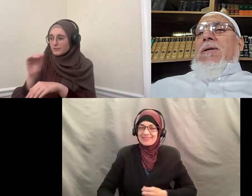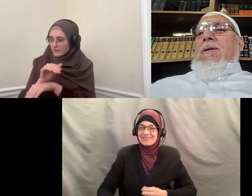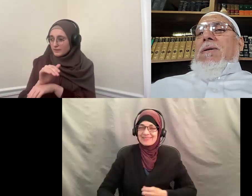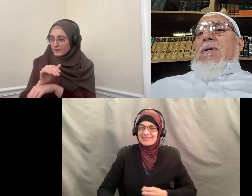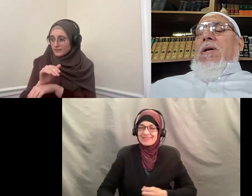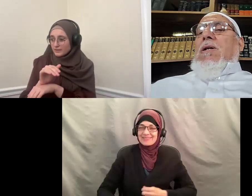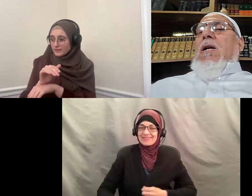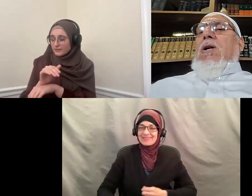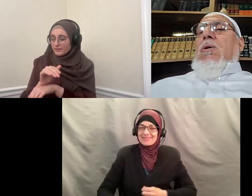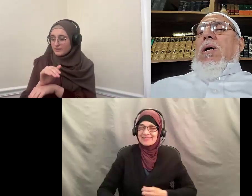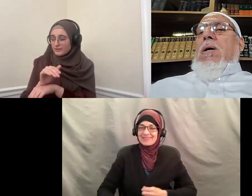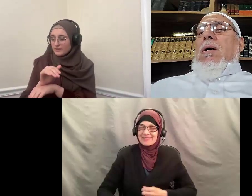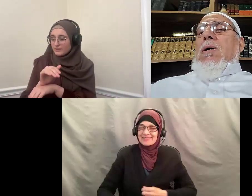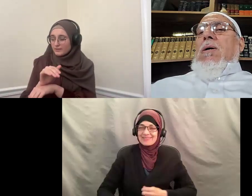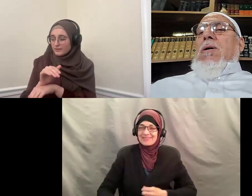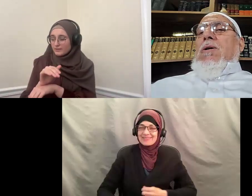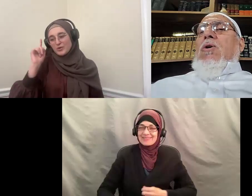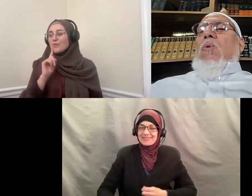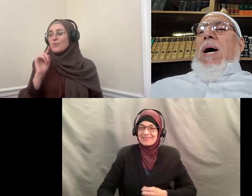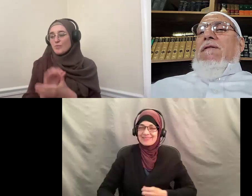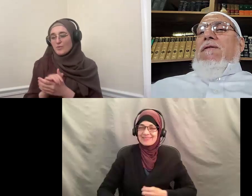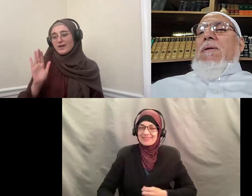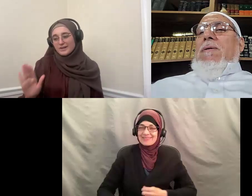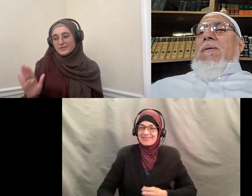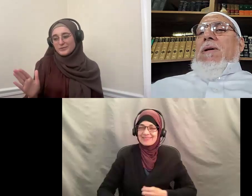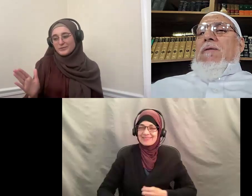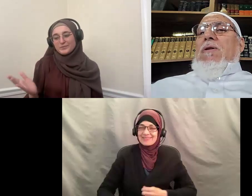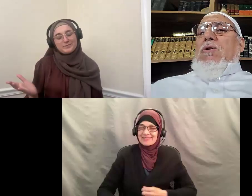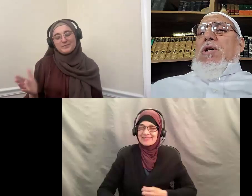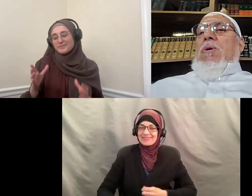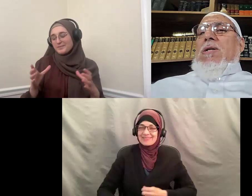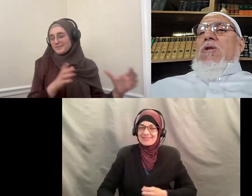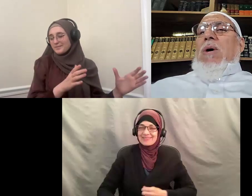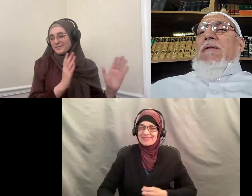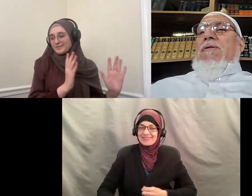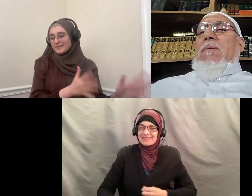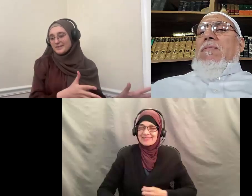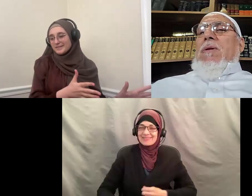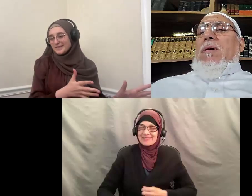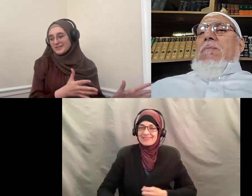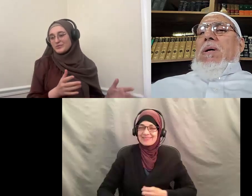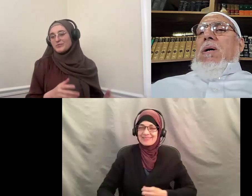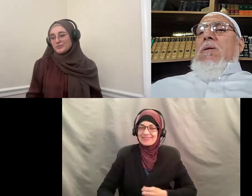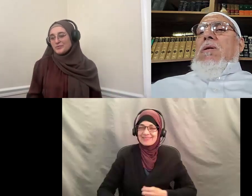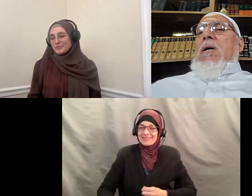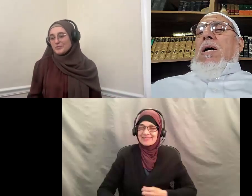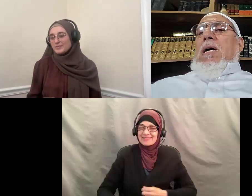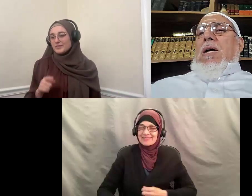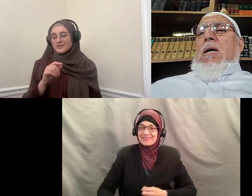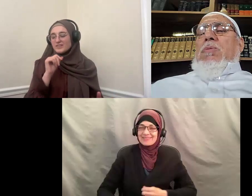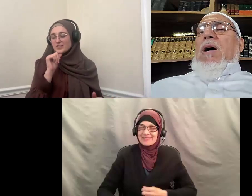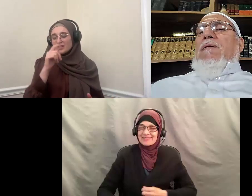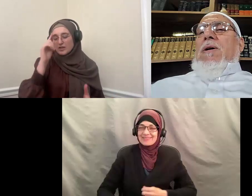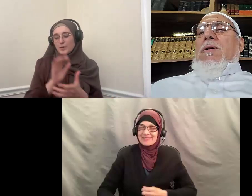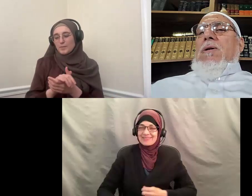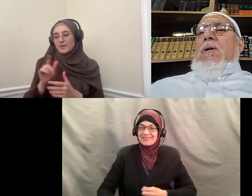lady. They didn't call her your wife, even though she was his wife, because